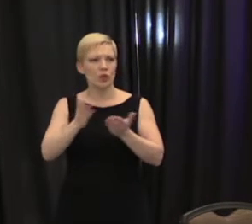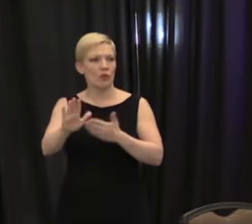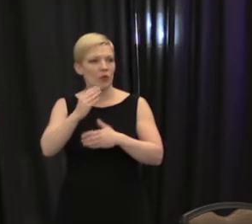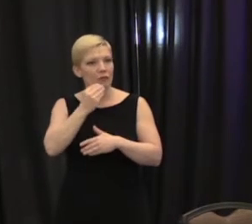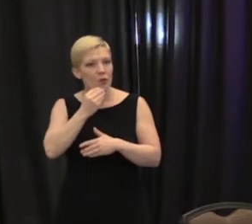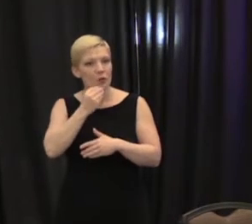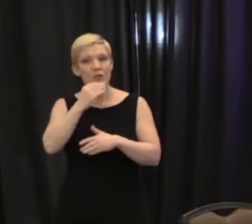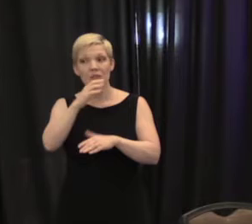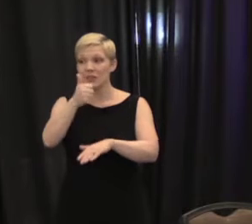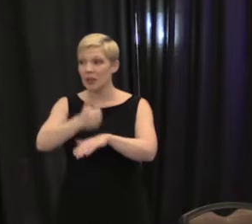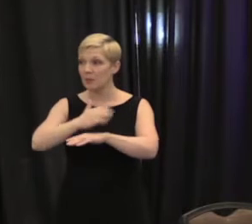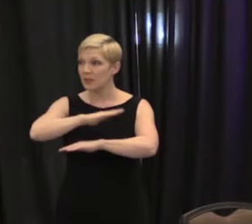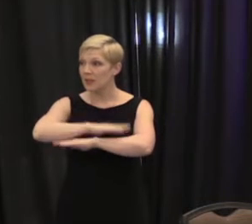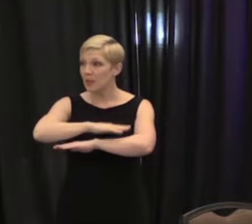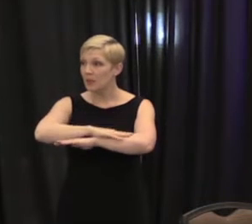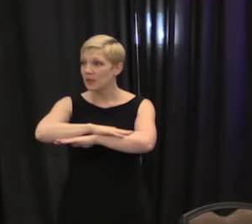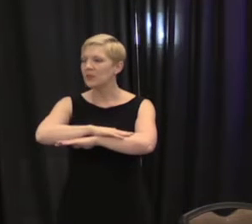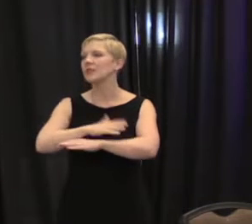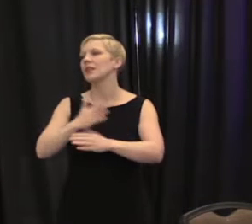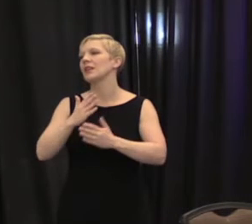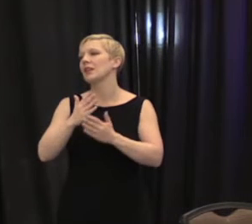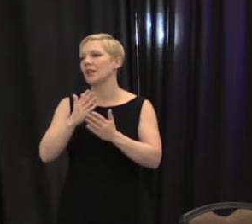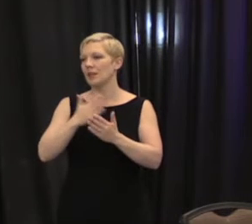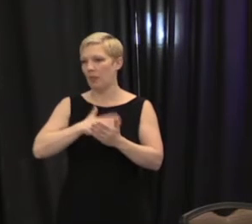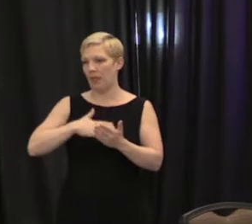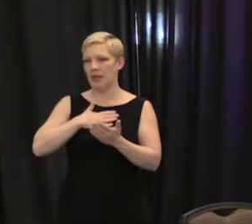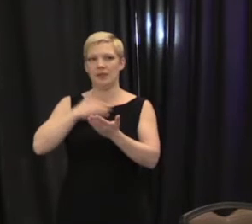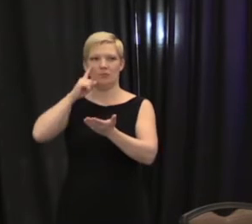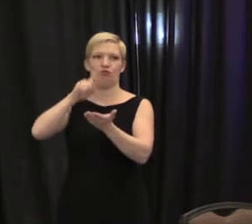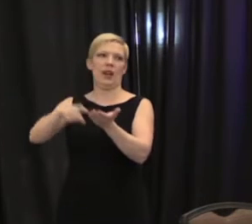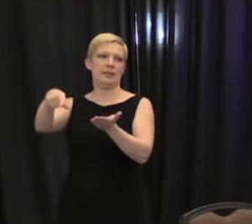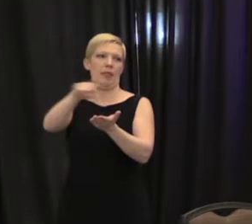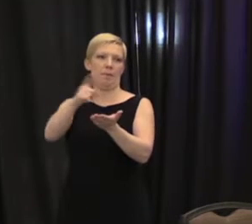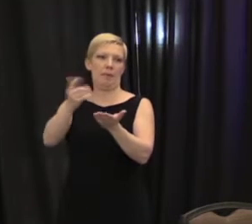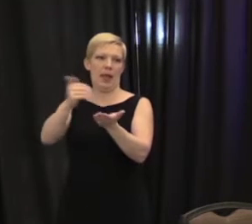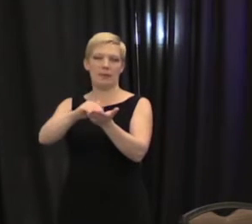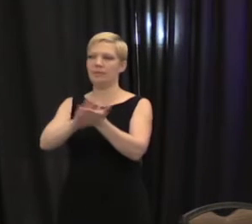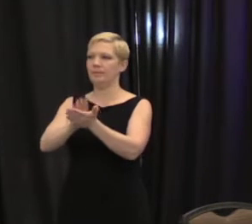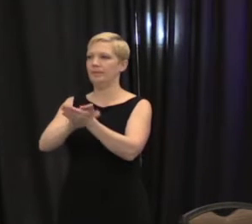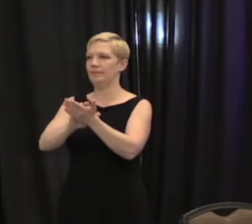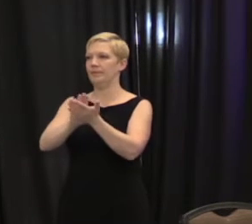the tables. Once again, please, for the staff of the Hilton.